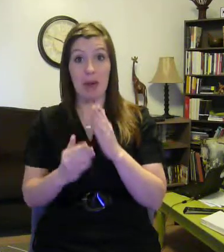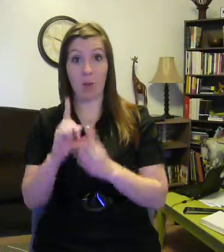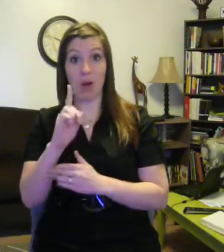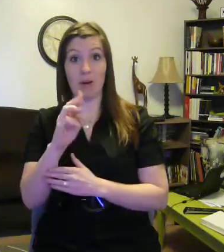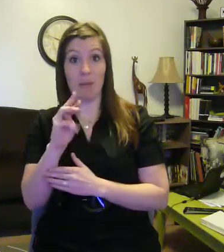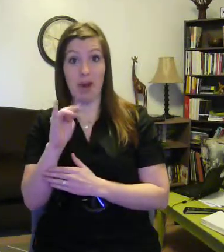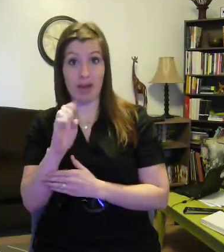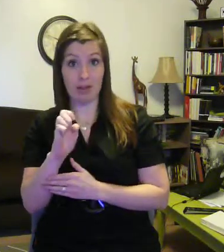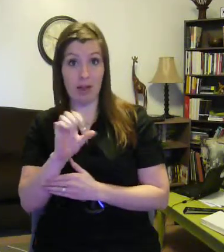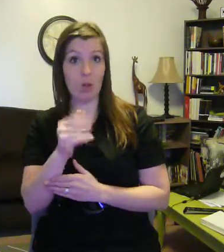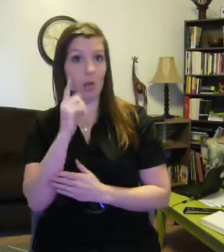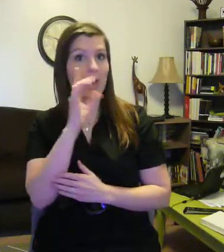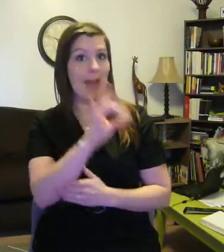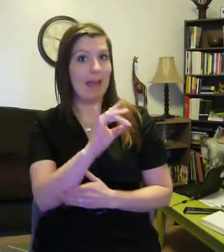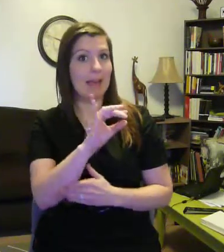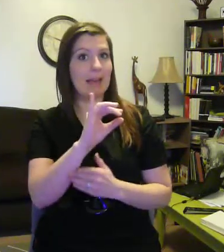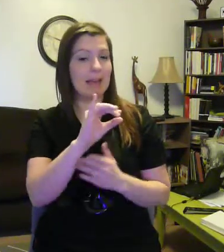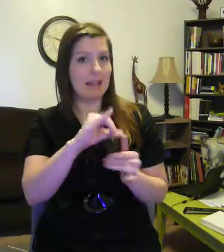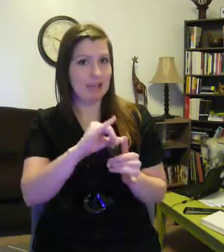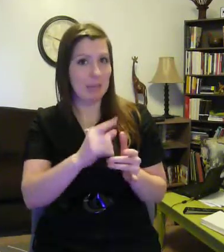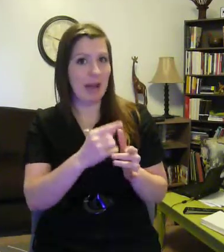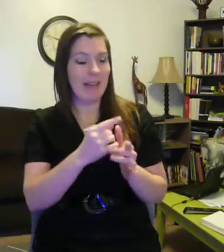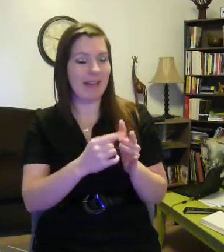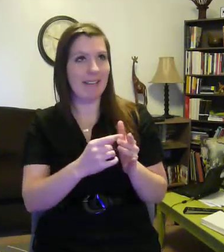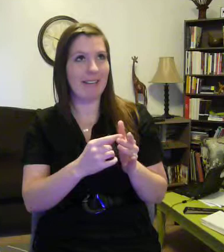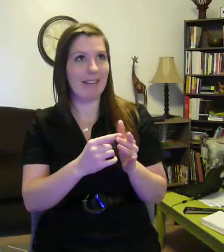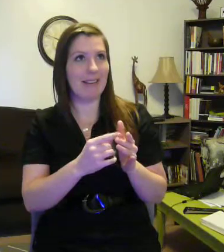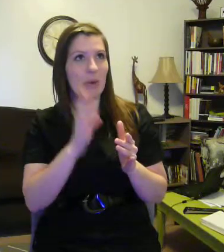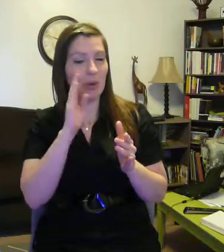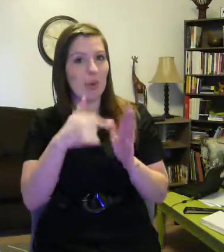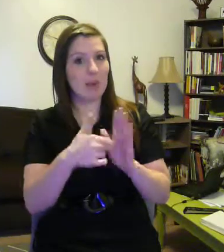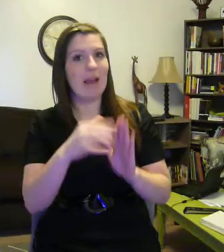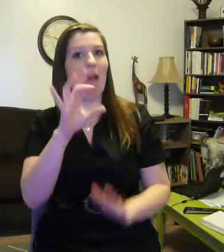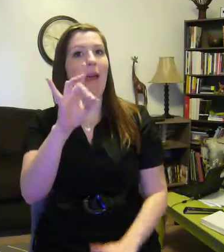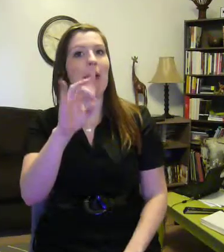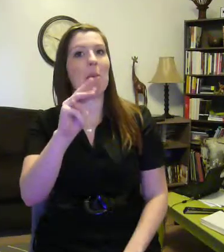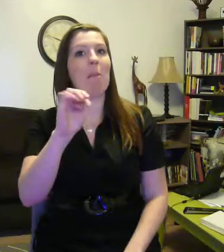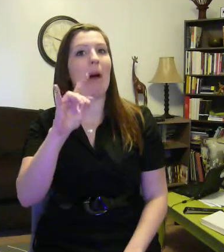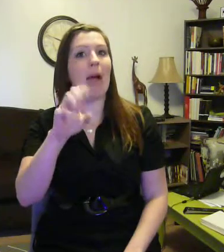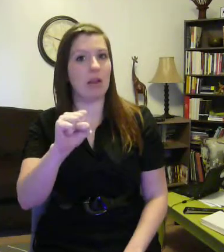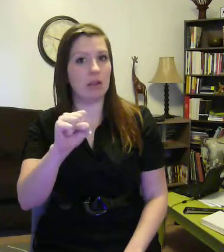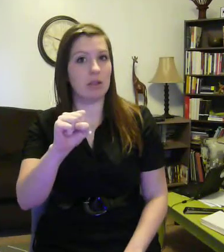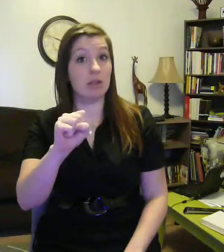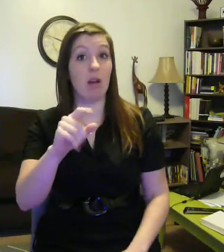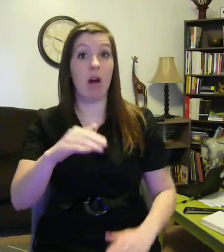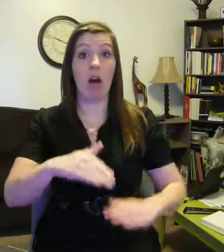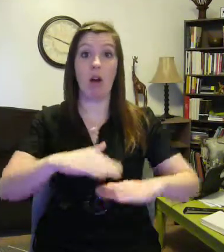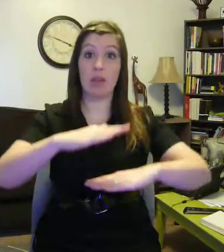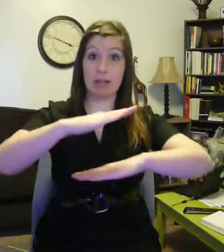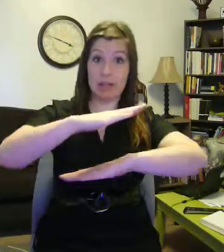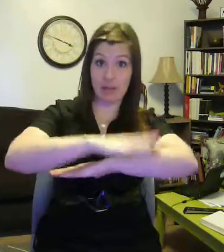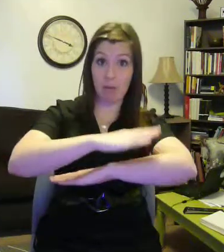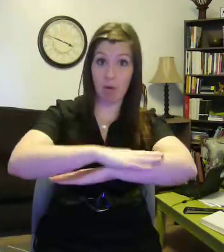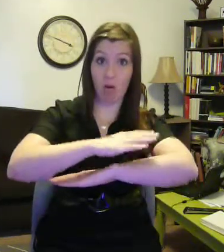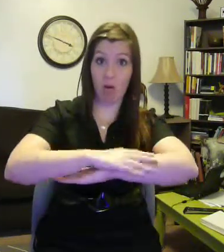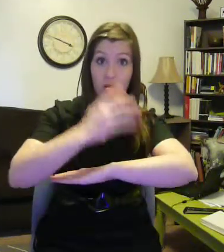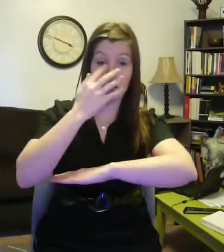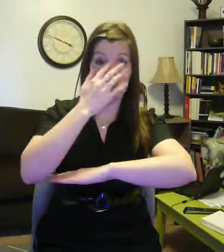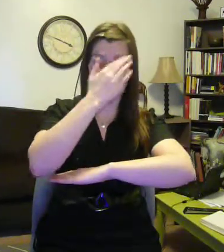represents 8 miles. So on the table, you'll place the map, and then in the center of the map, begin placing the octagon-shaped